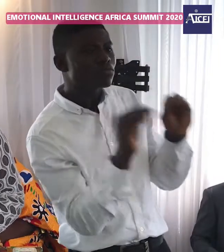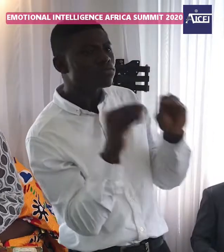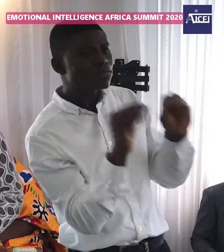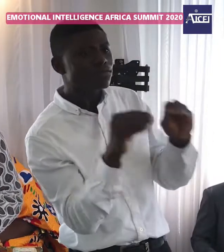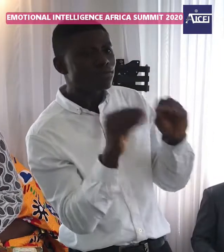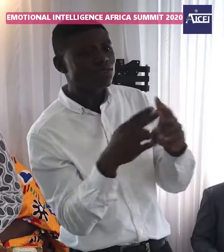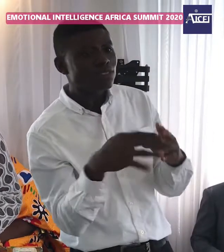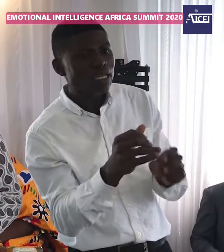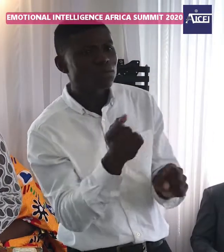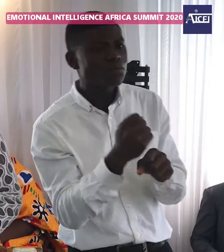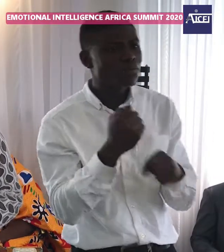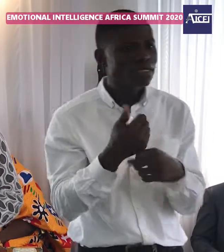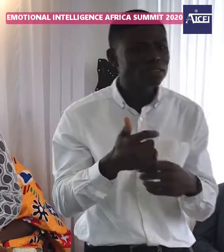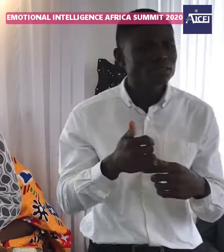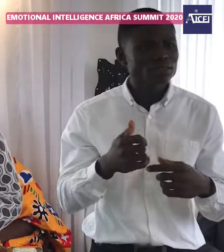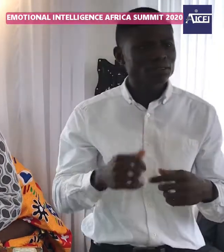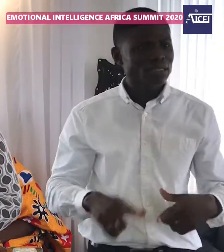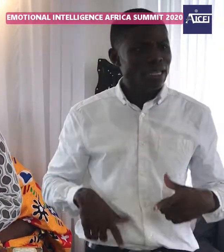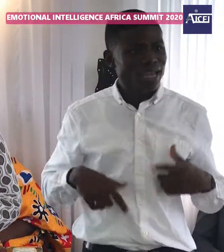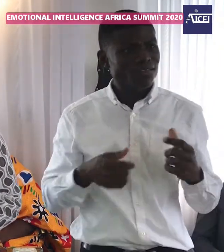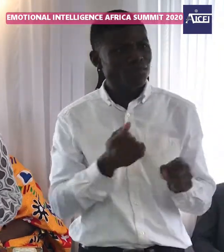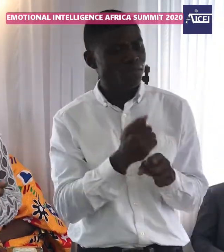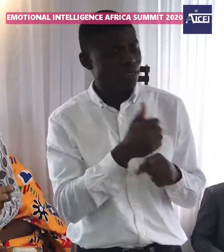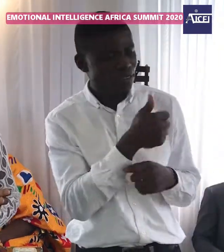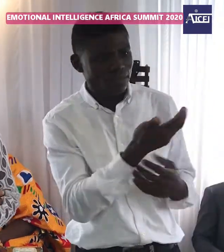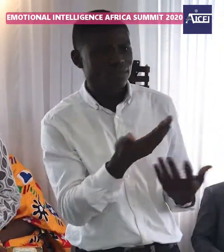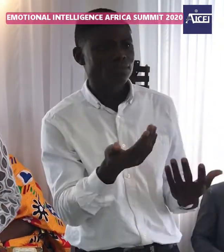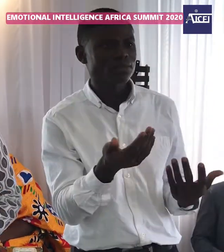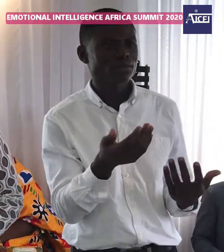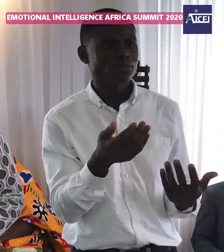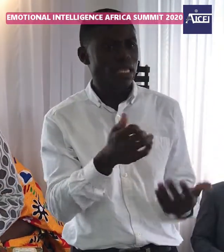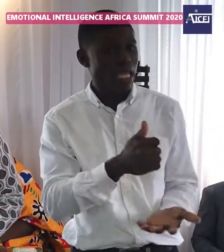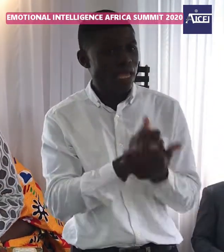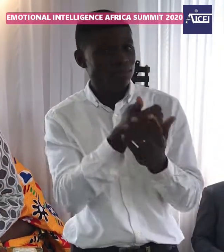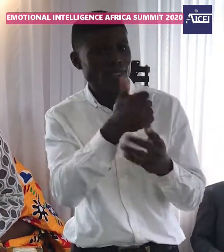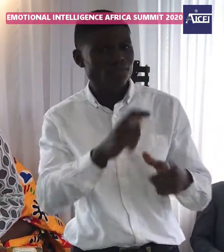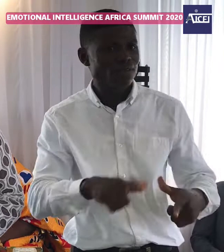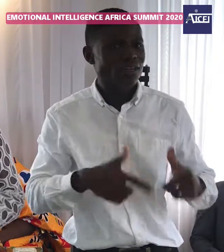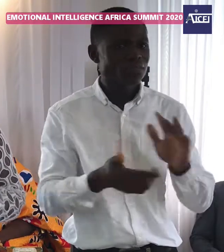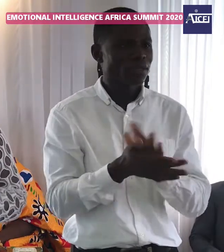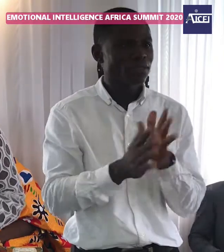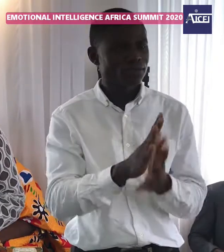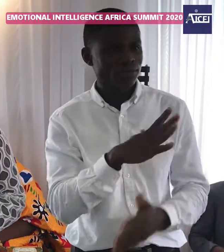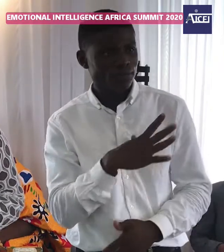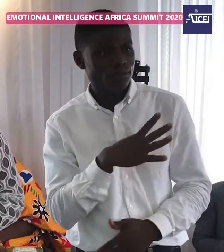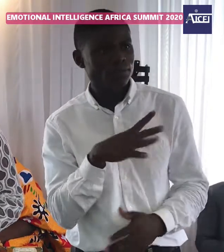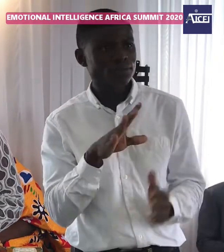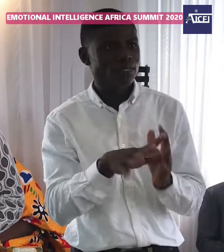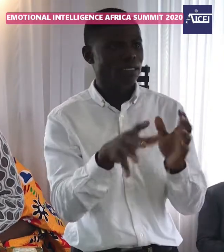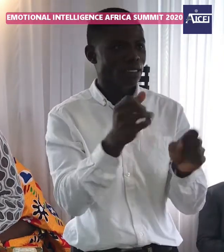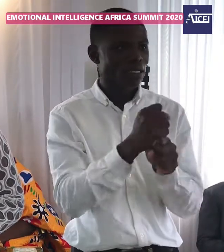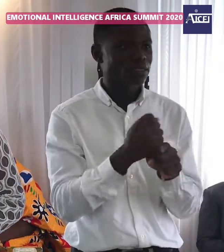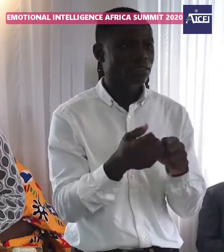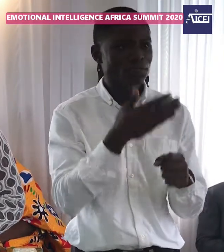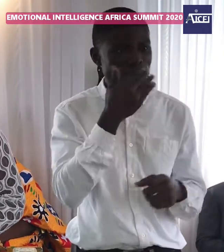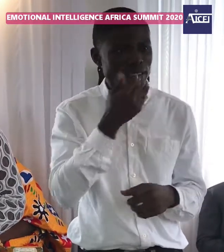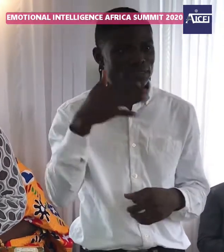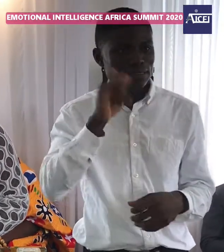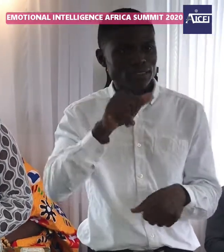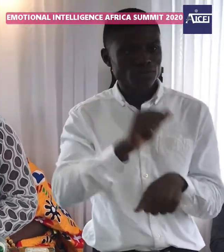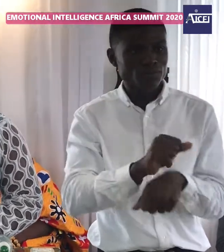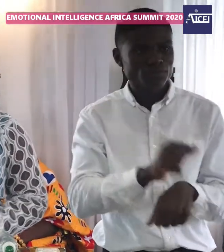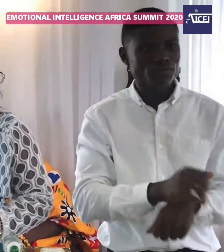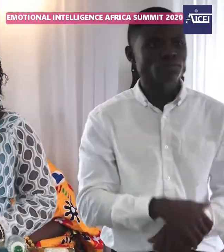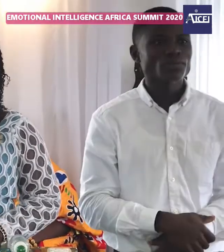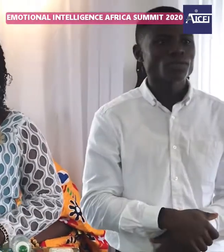either cement the cornerstone or erase it and then get restructured for the next stages of